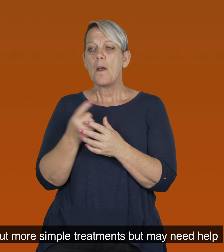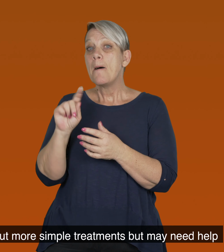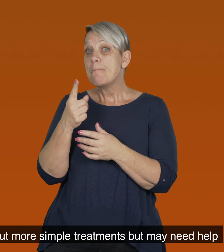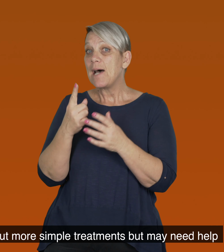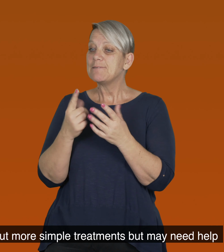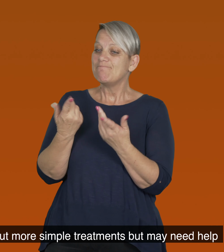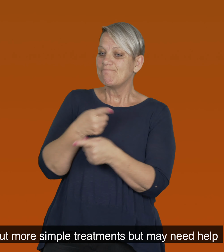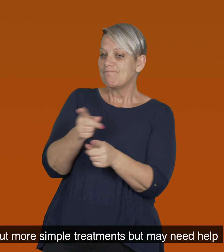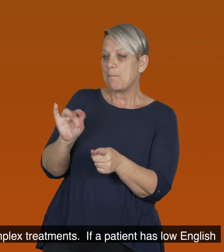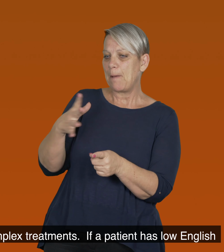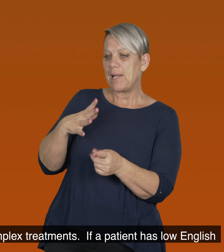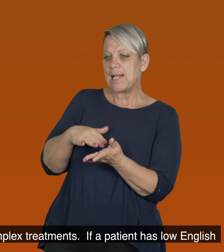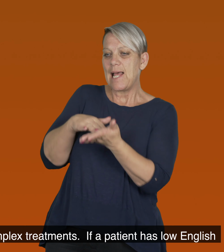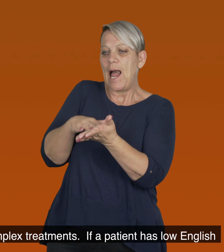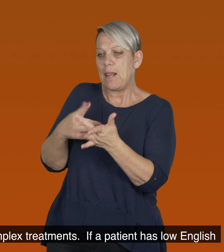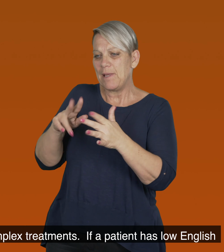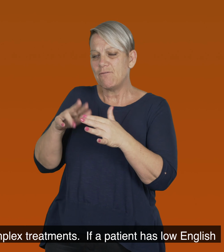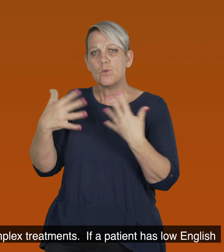but may need help with more complex treatments.